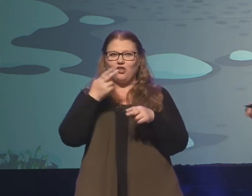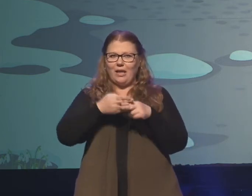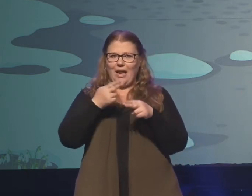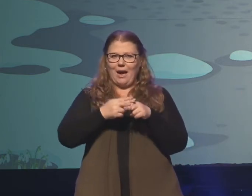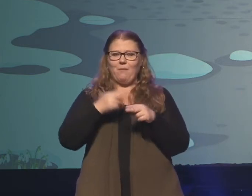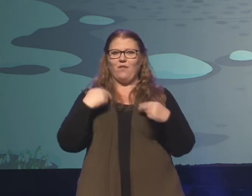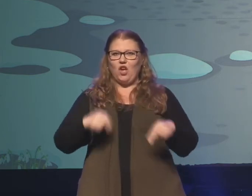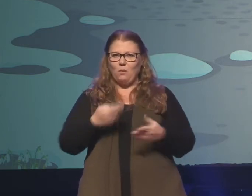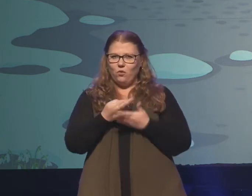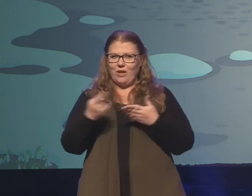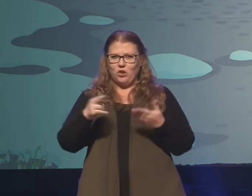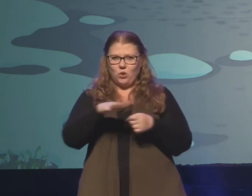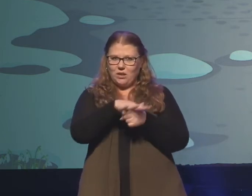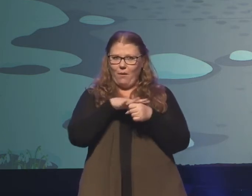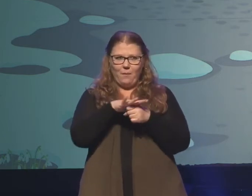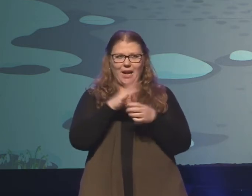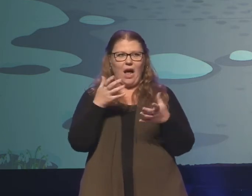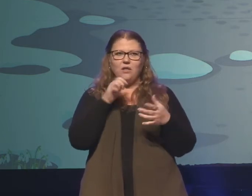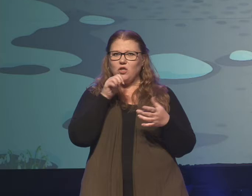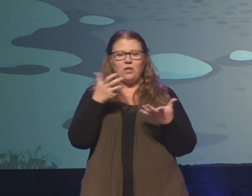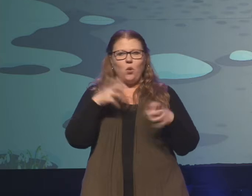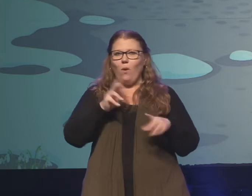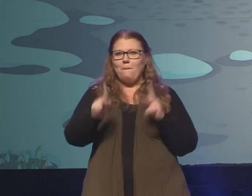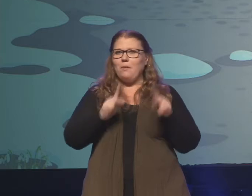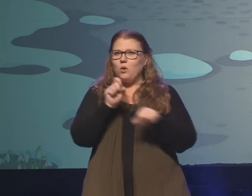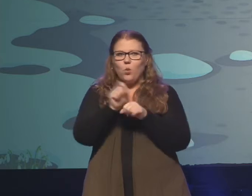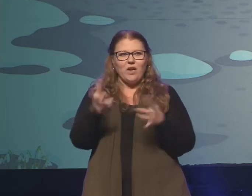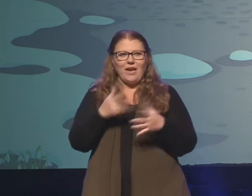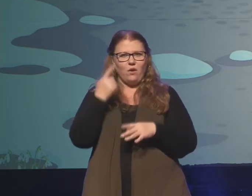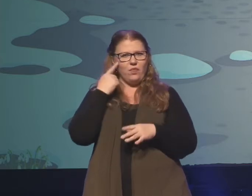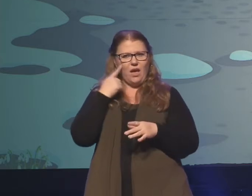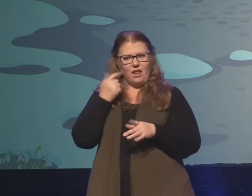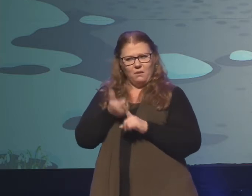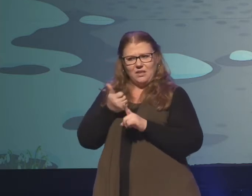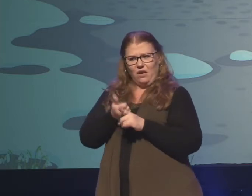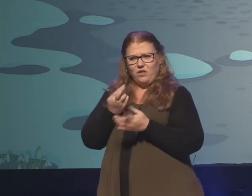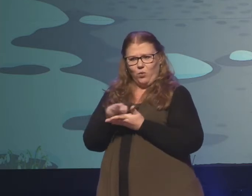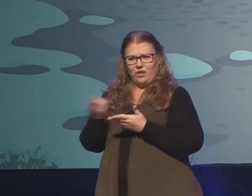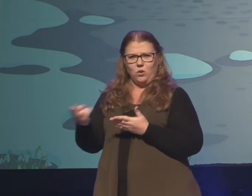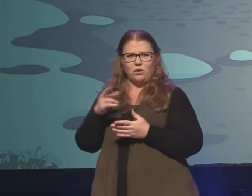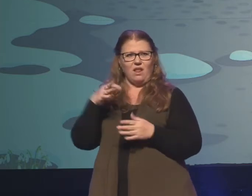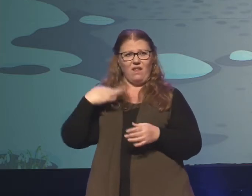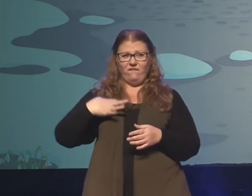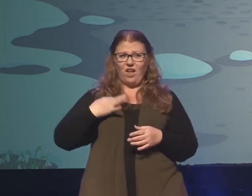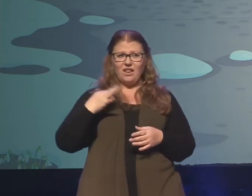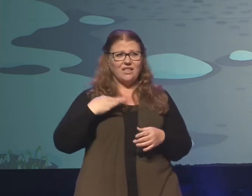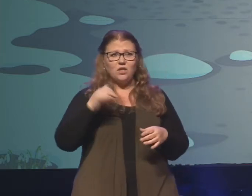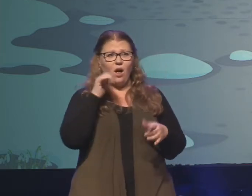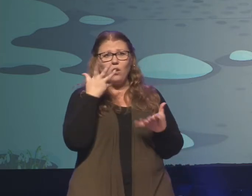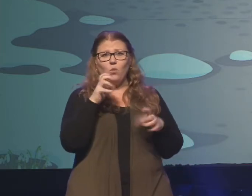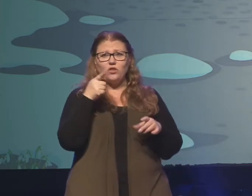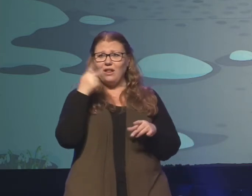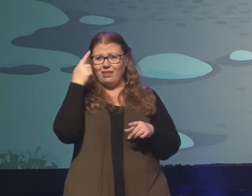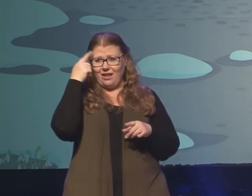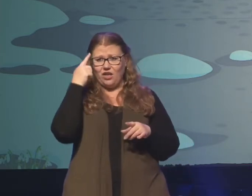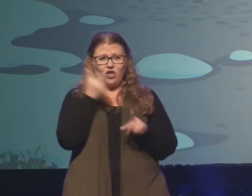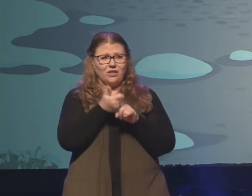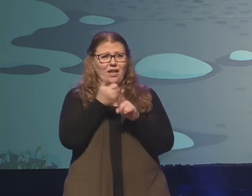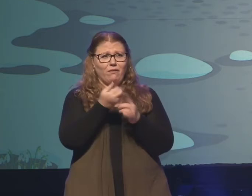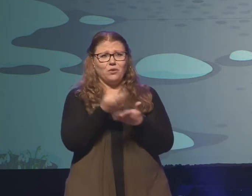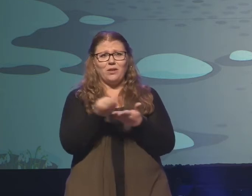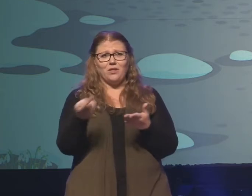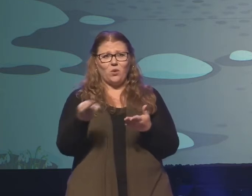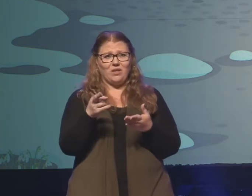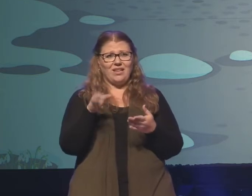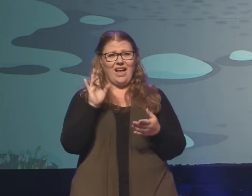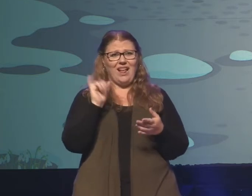step, because I don't want people to ever work here and think they're just a resource. I don't want you as a volunteer to think you're just a resource. That's just